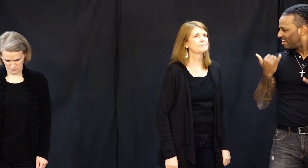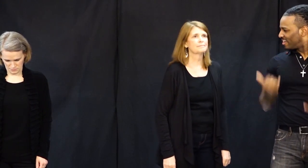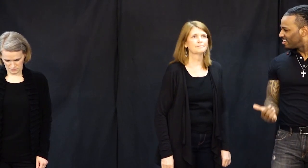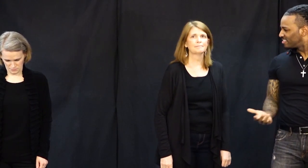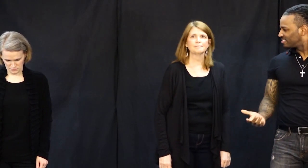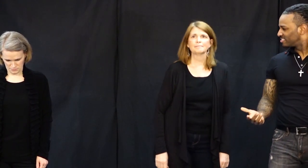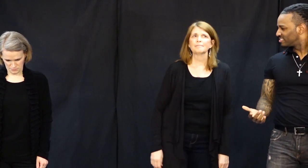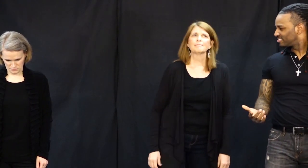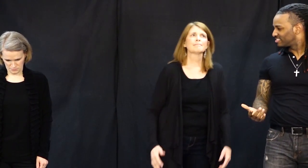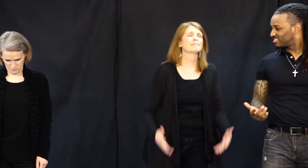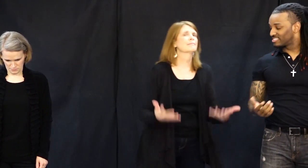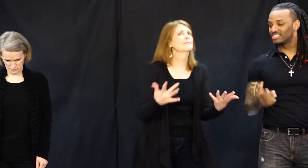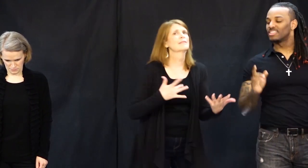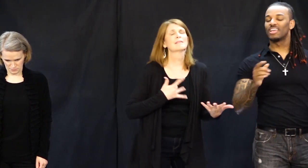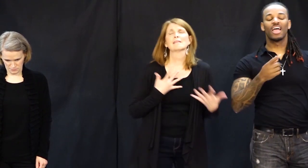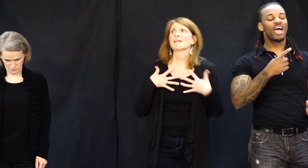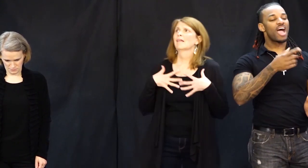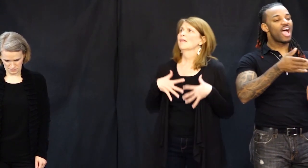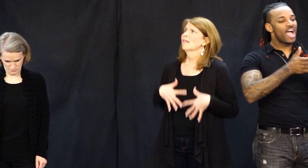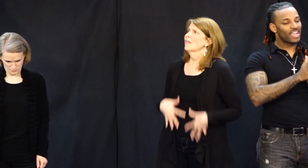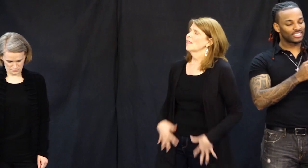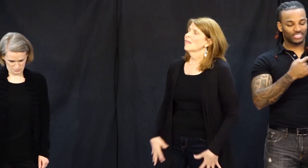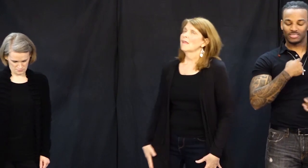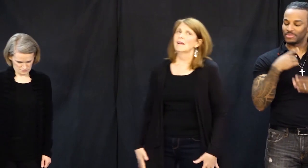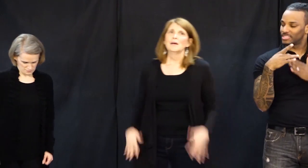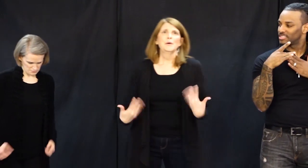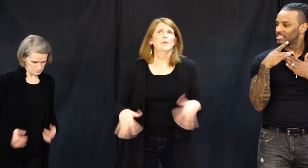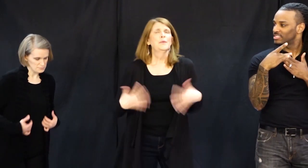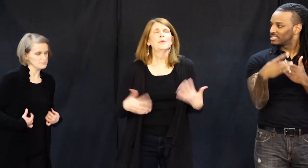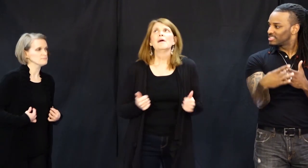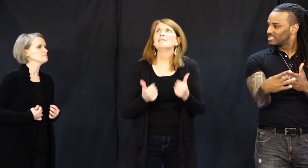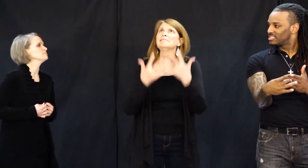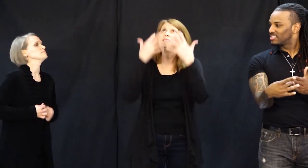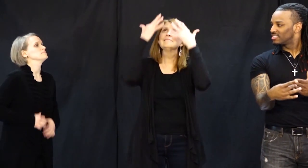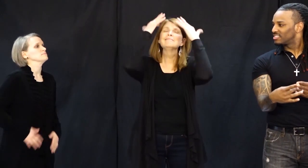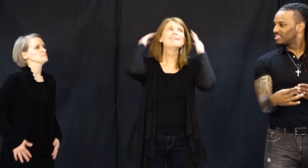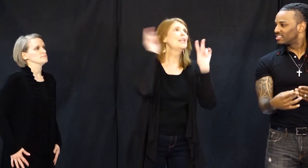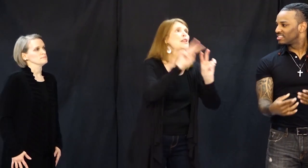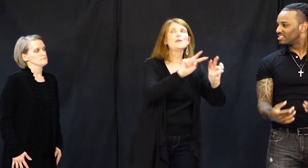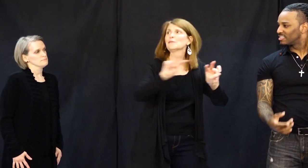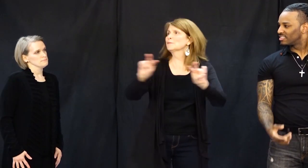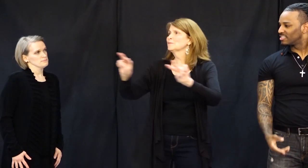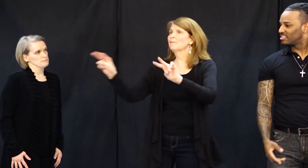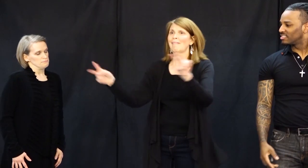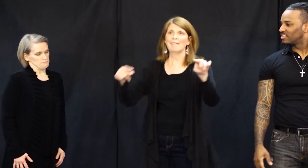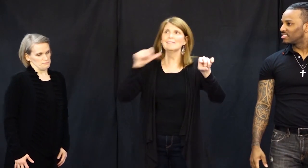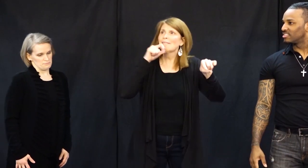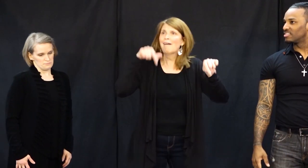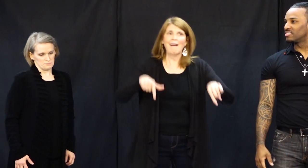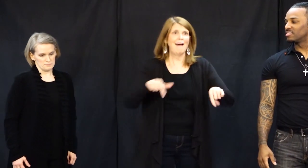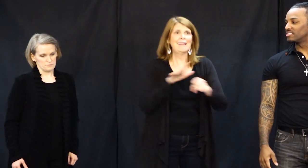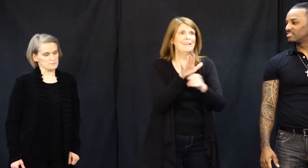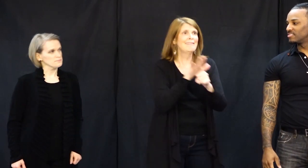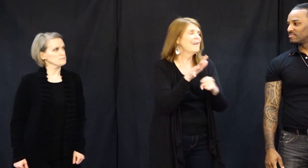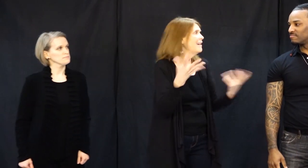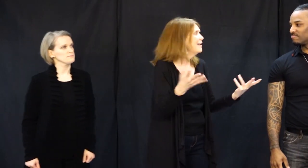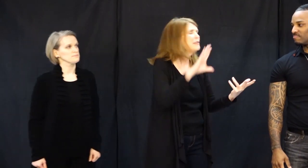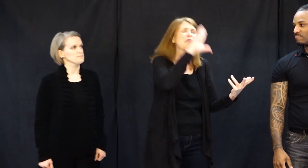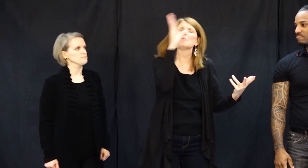now. Helpless. They are asking me to leave. Look around. Isn't this enough? He will never be